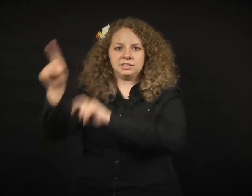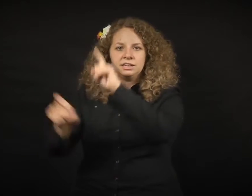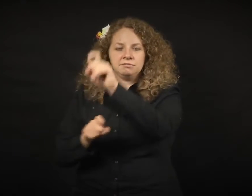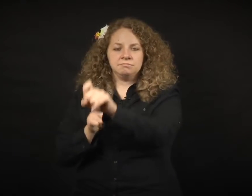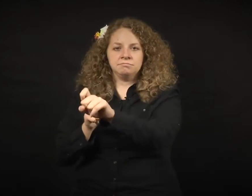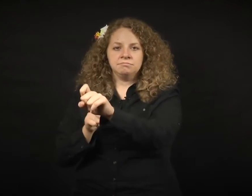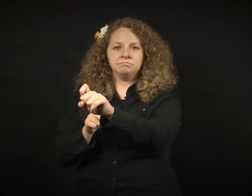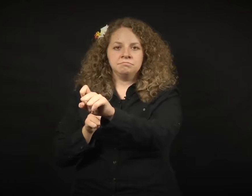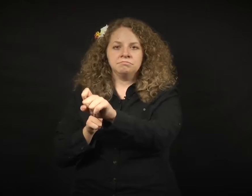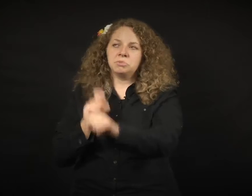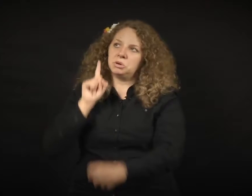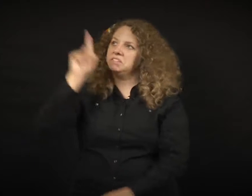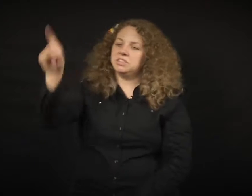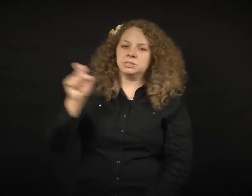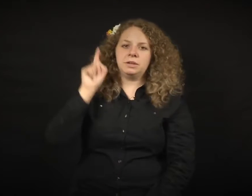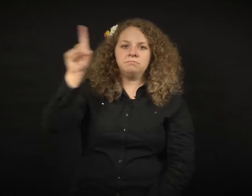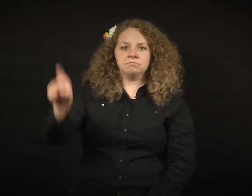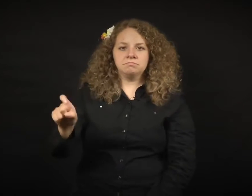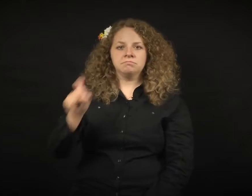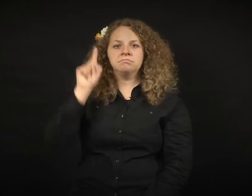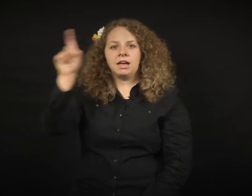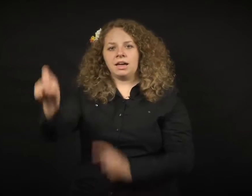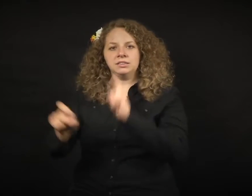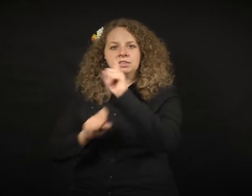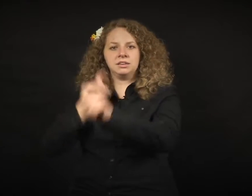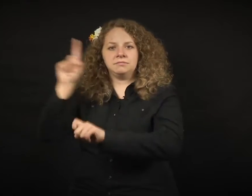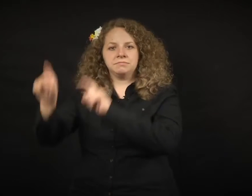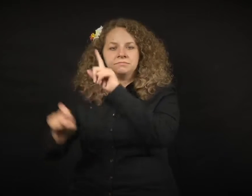asking. Or even this way, asking.